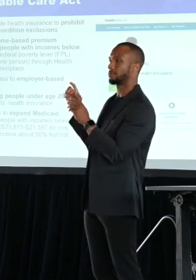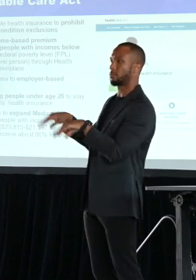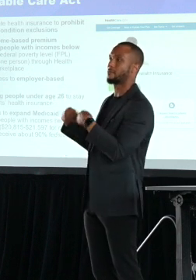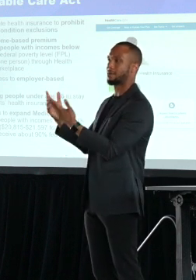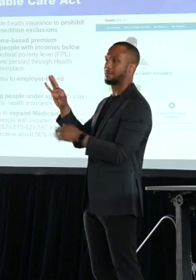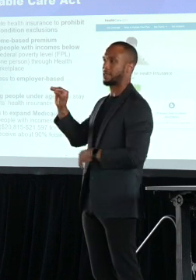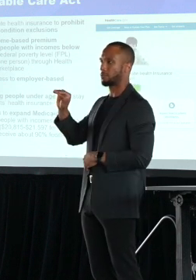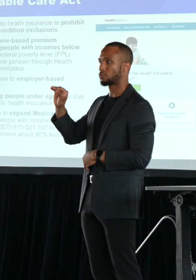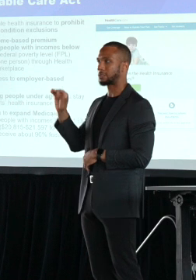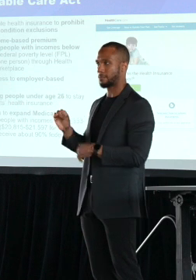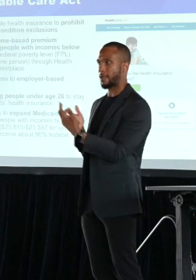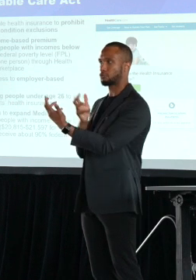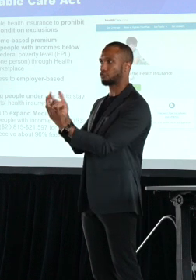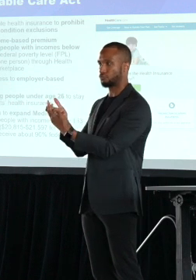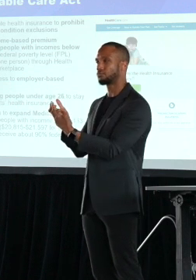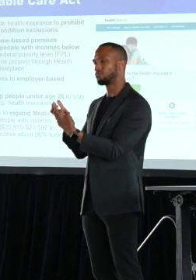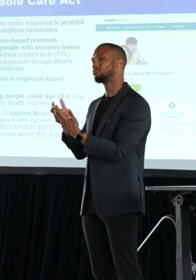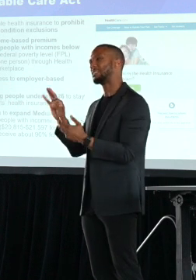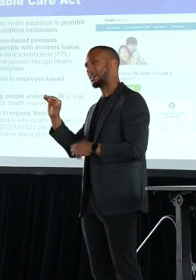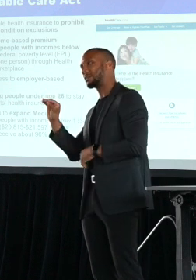Currently, Alabama has not